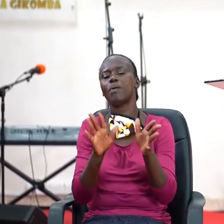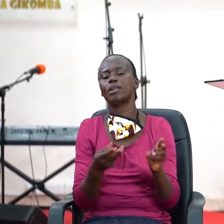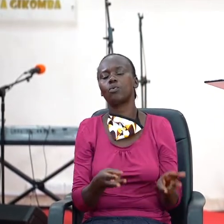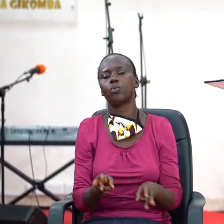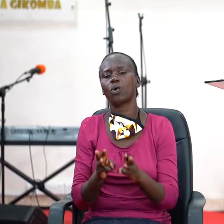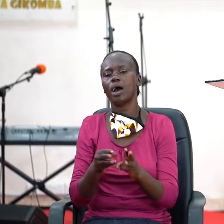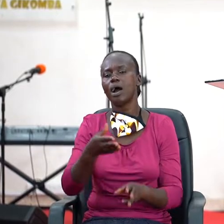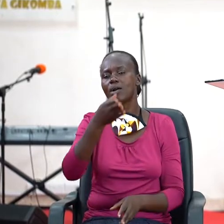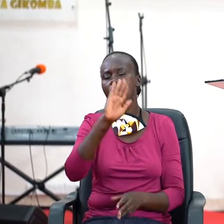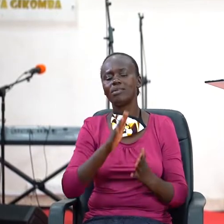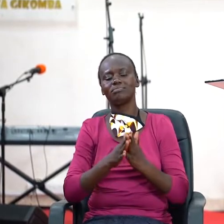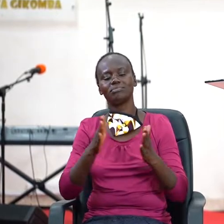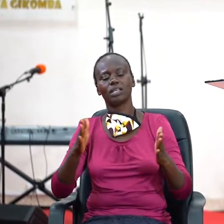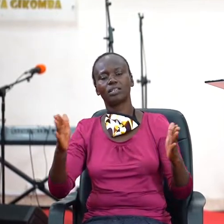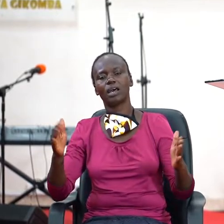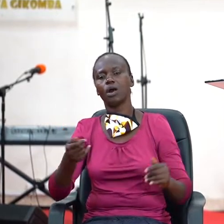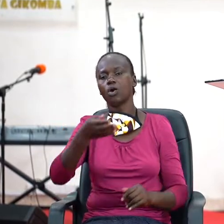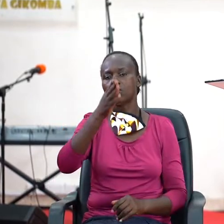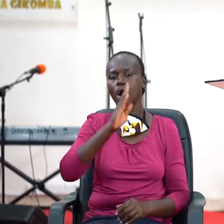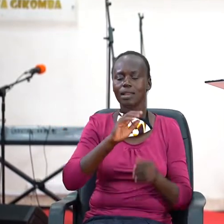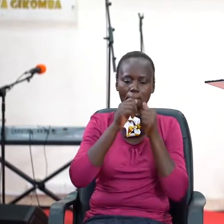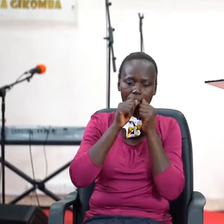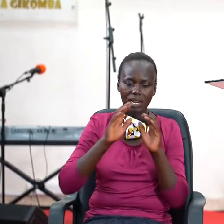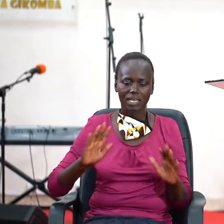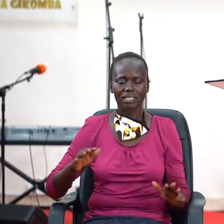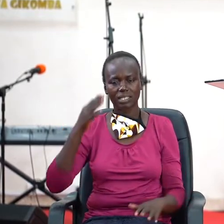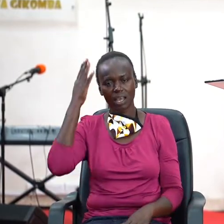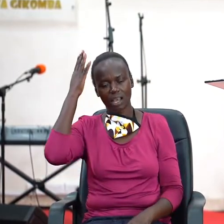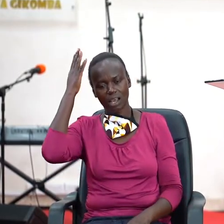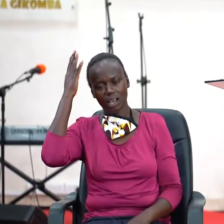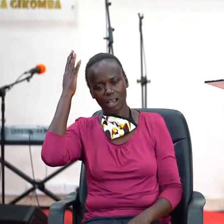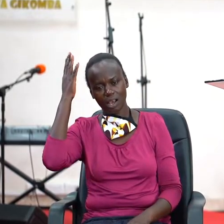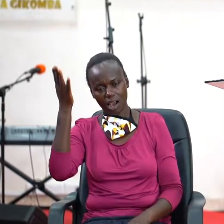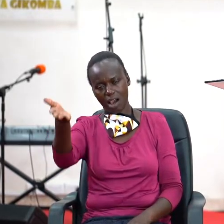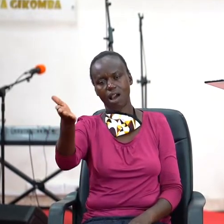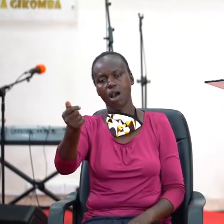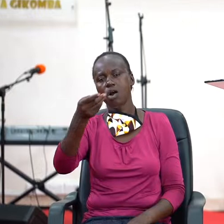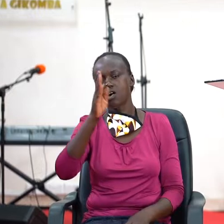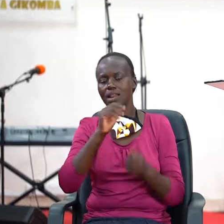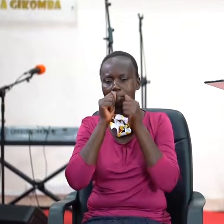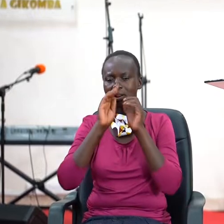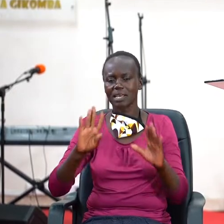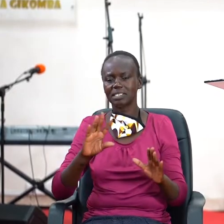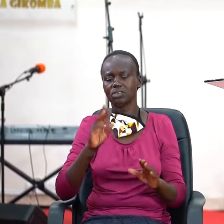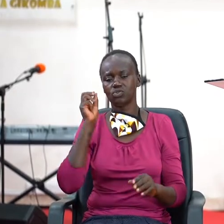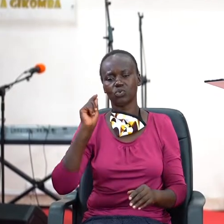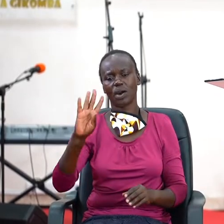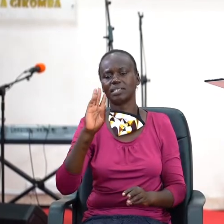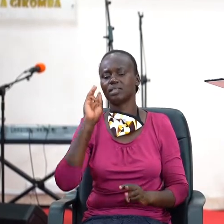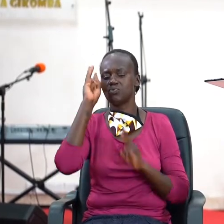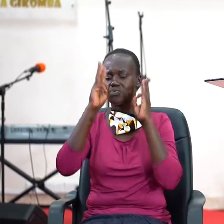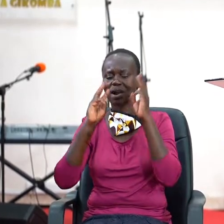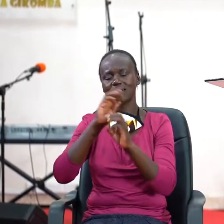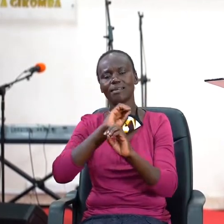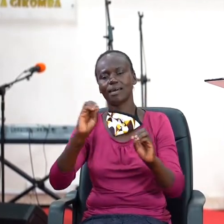ninaomba utampanua, ninaomba utambariki. Jehova, baraka zako hazina majuto. Siku ya leo